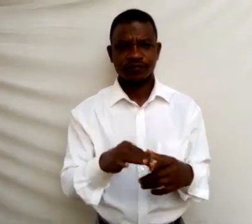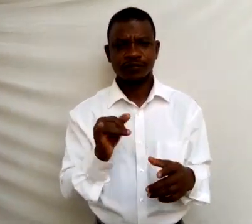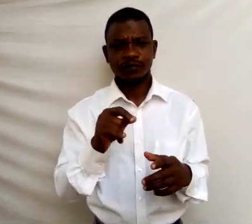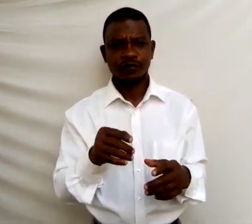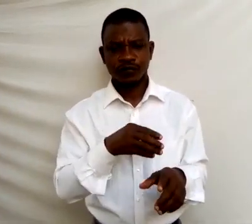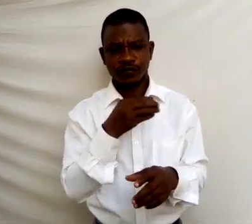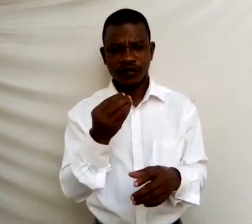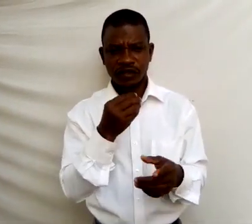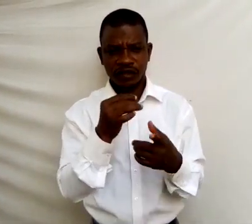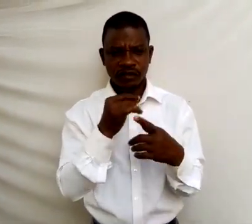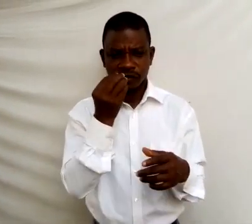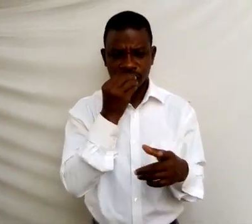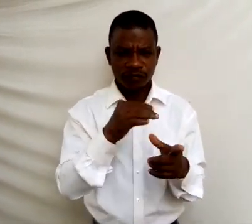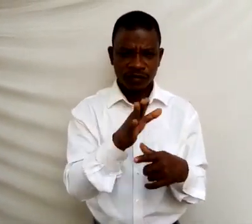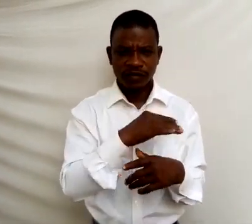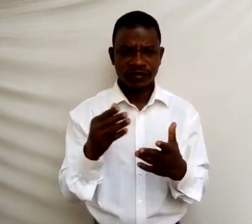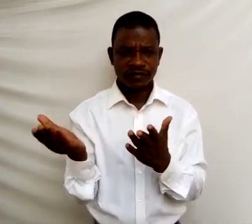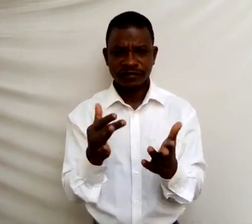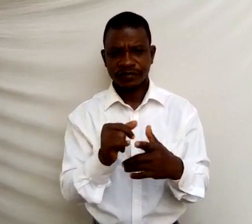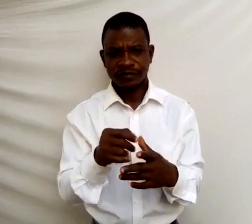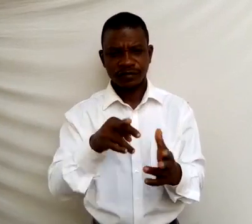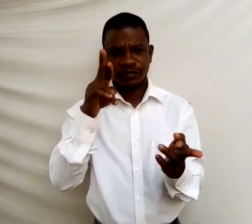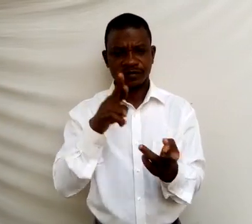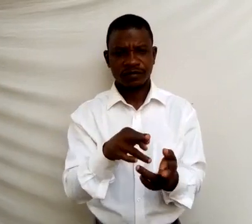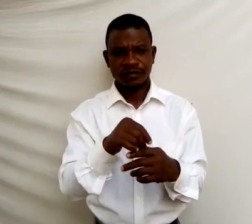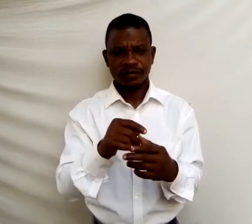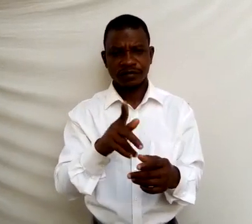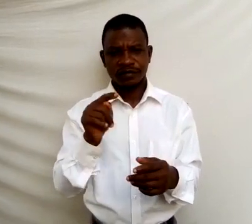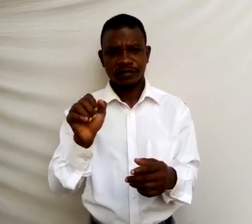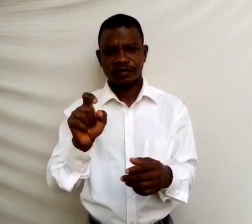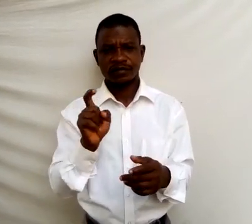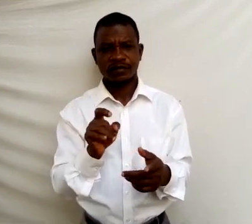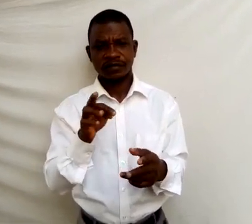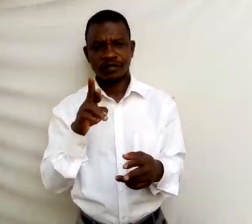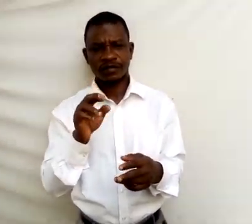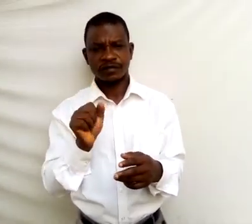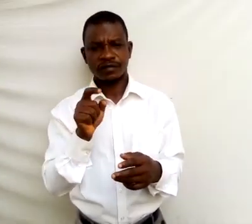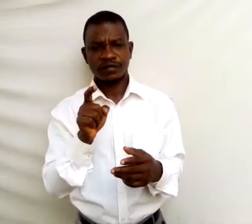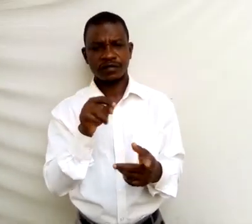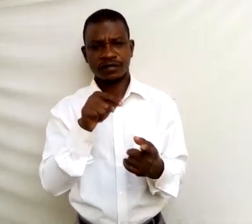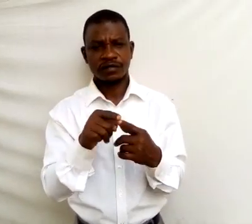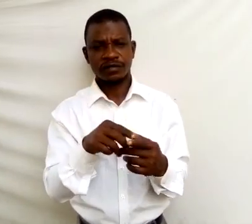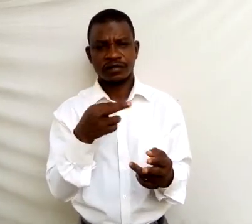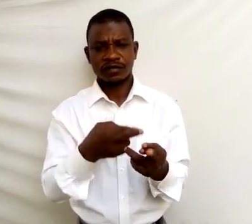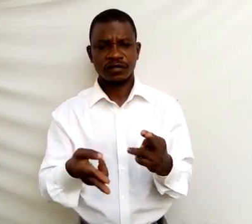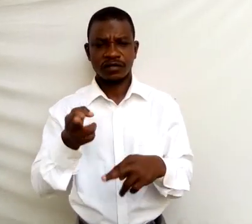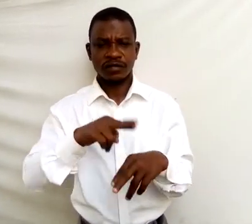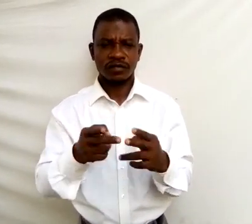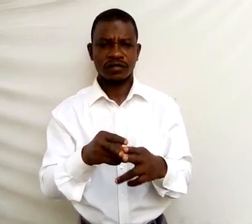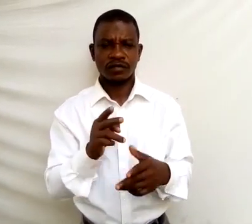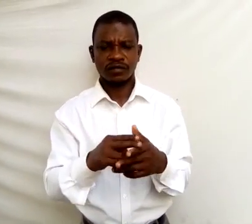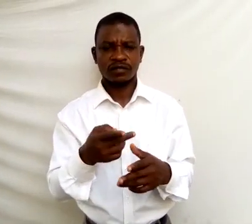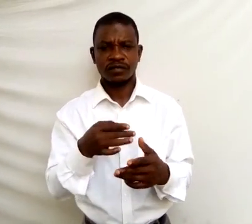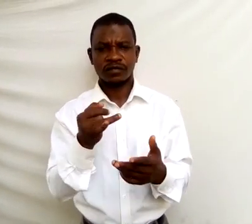and services through a reduction in tax rates to increase the purchasing power of the